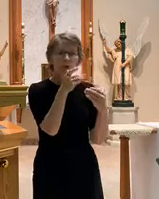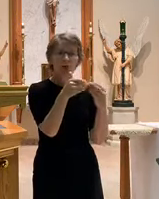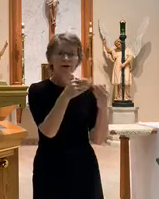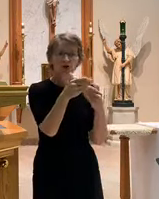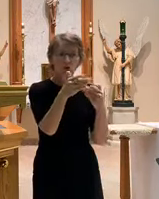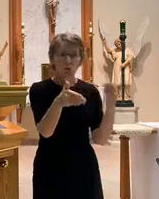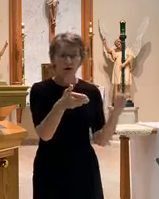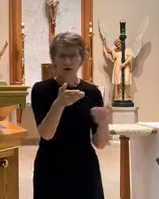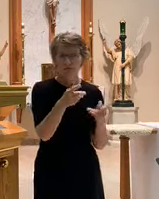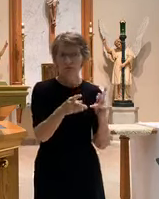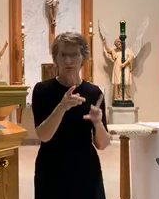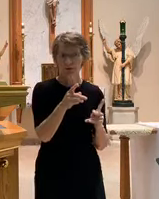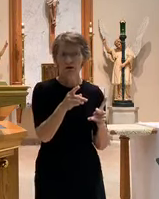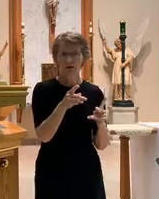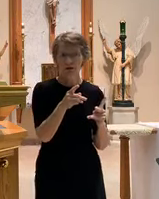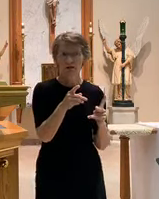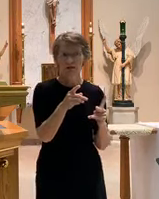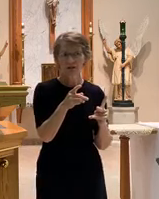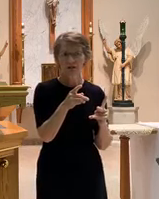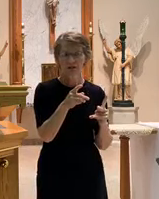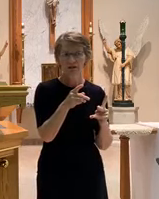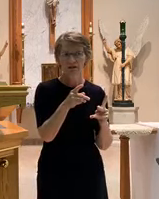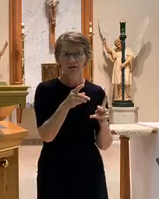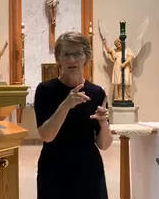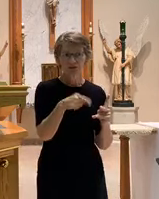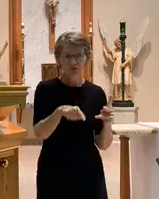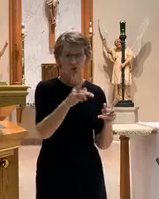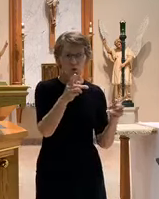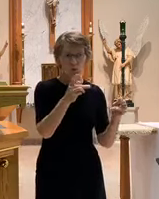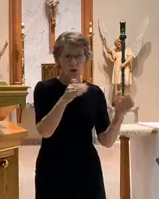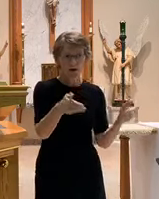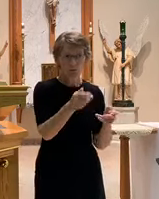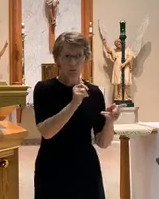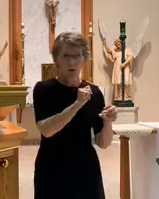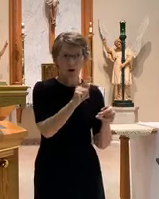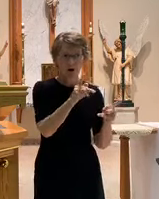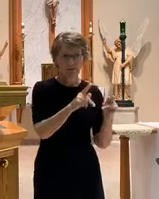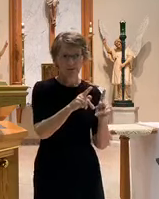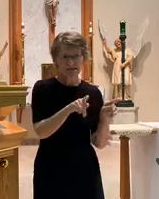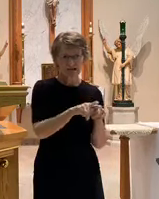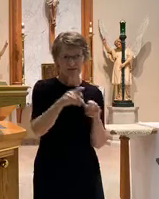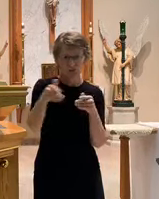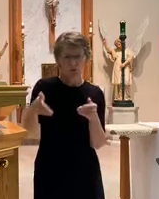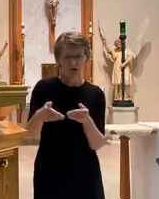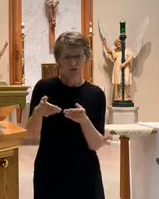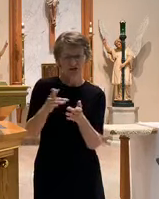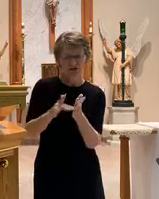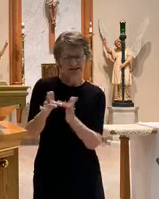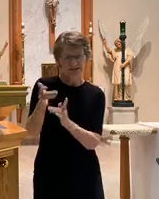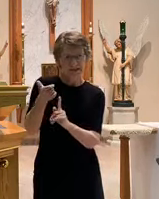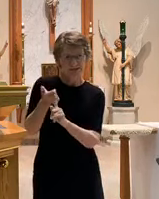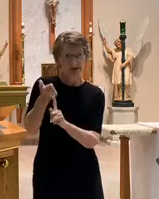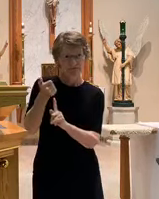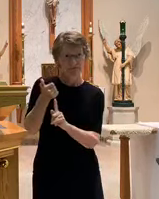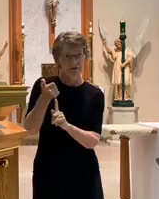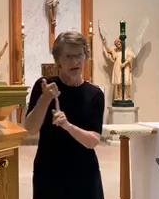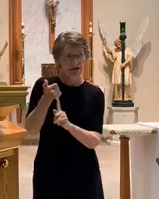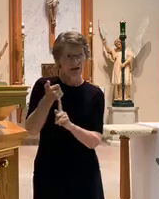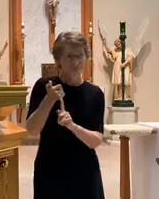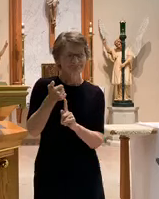welcome all as we would welcome Christ himself. And in that way, yes, it's not